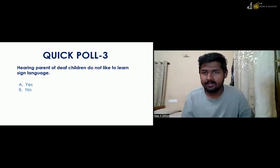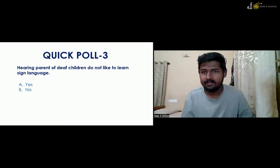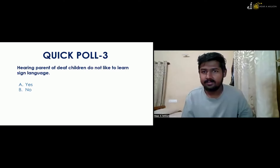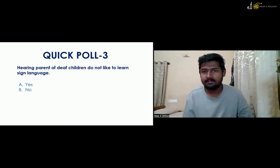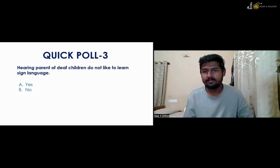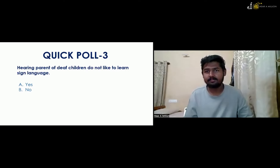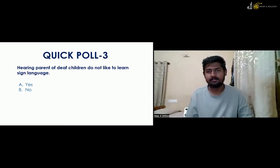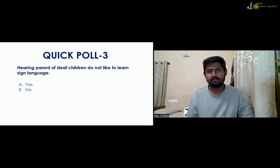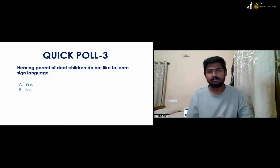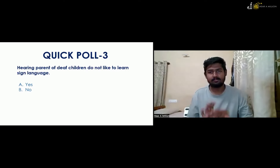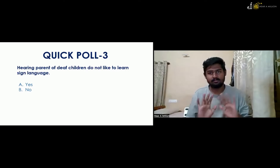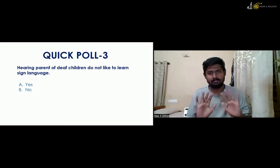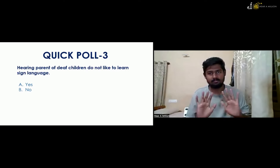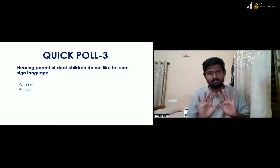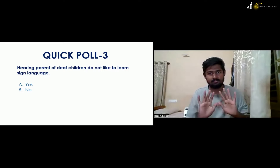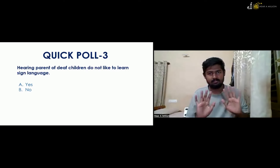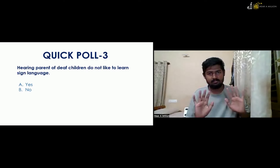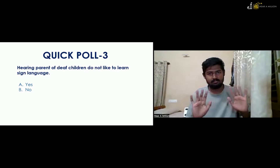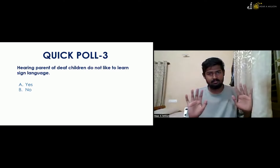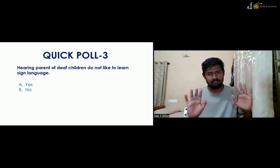soon.